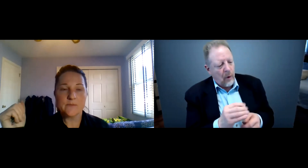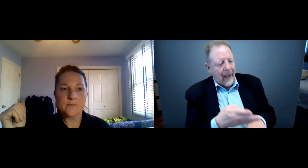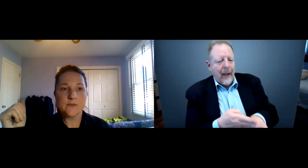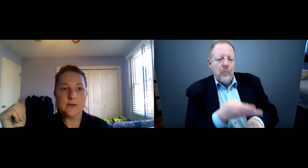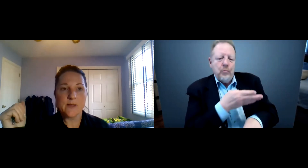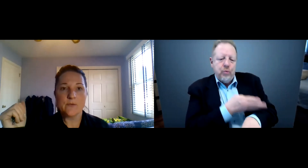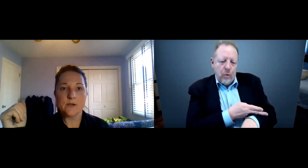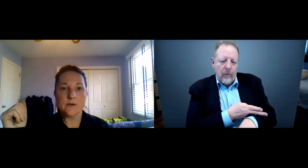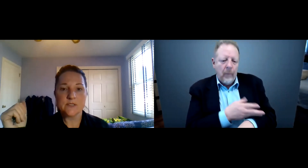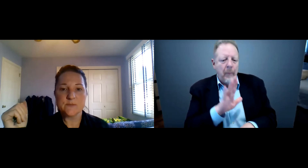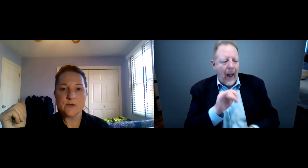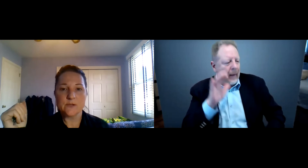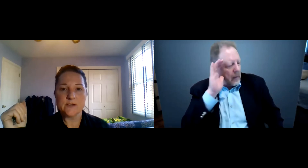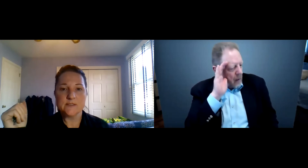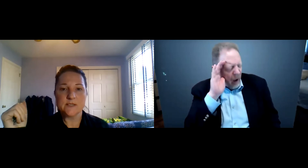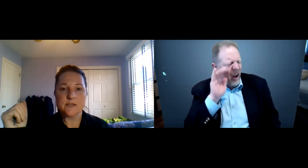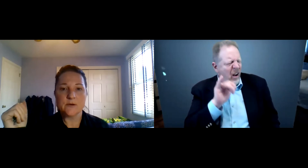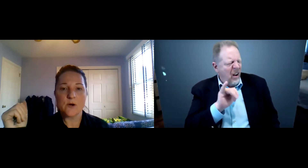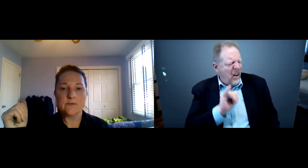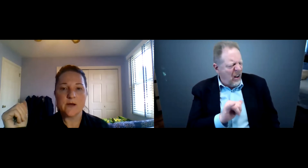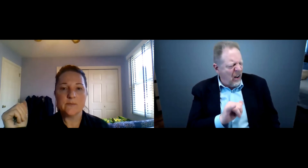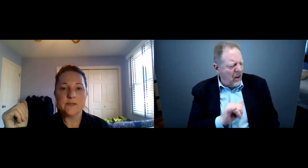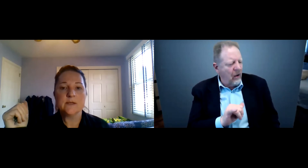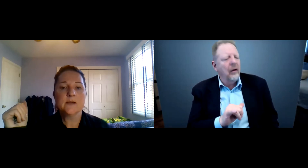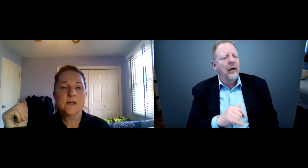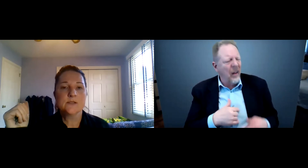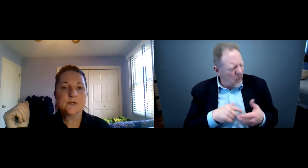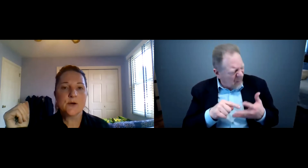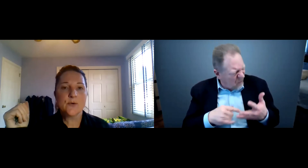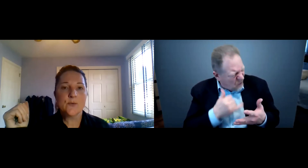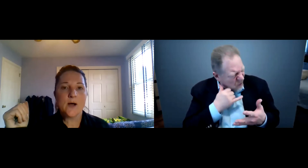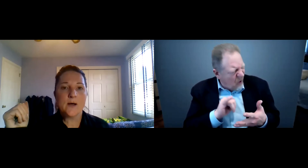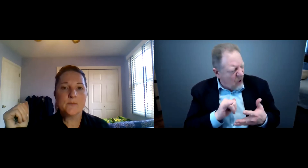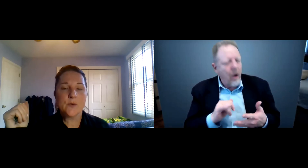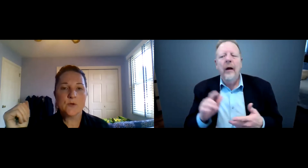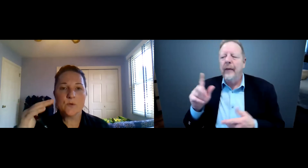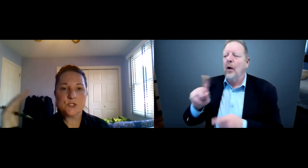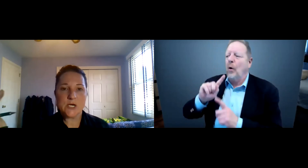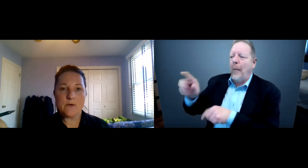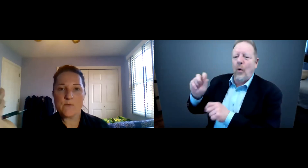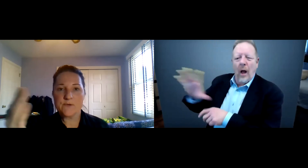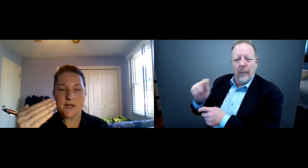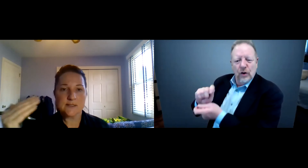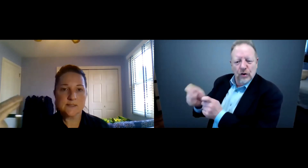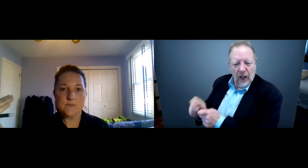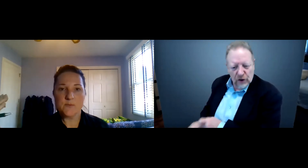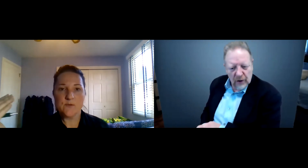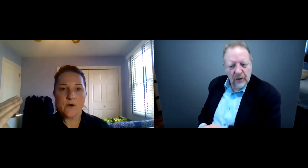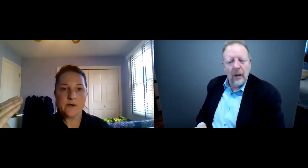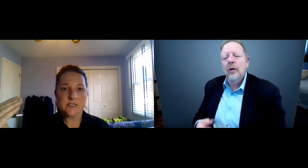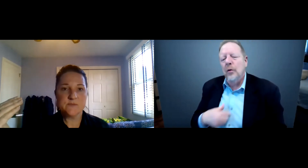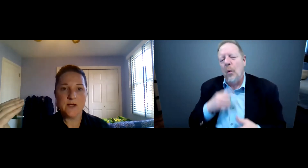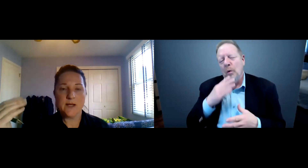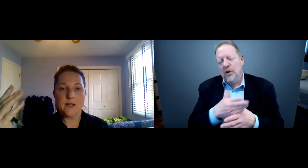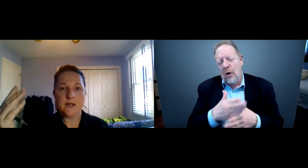improve the amount of disabilities in their work environment. So, but we'll share over the next month